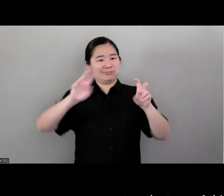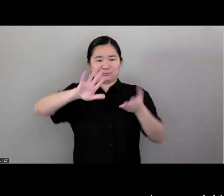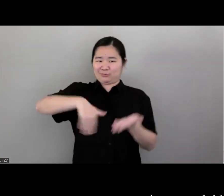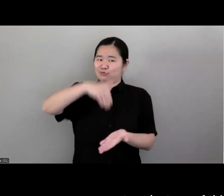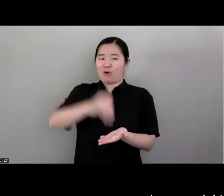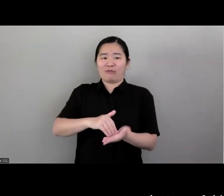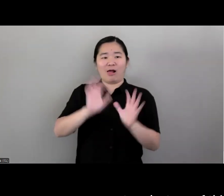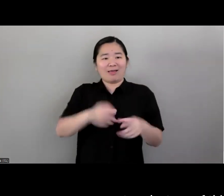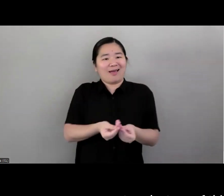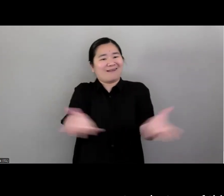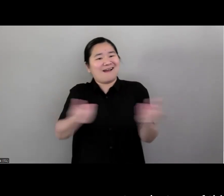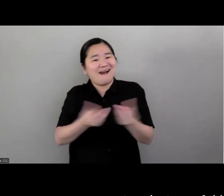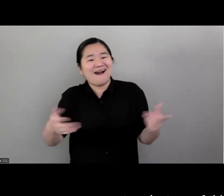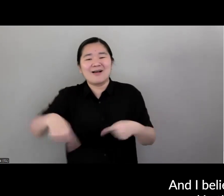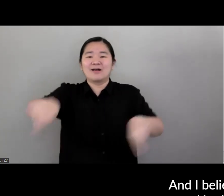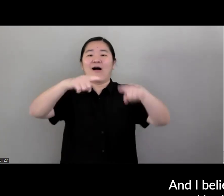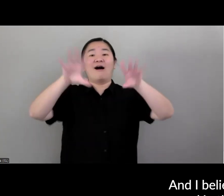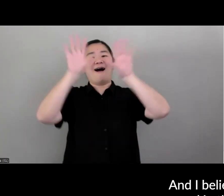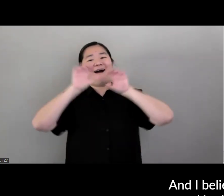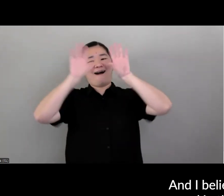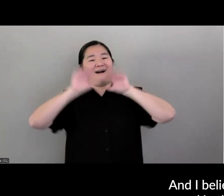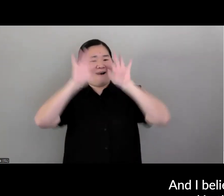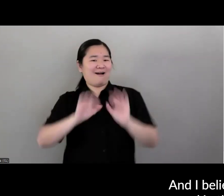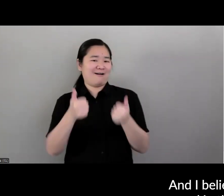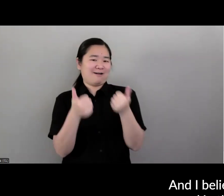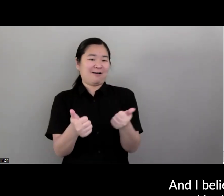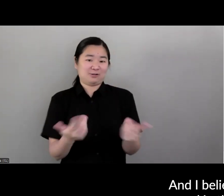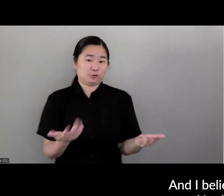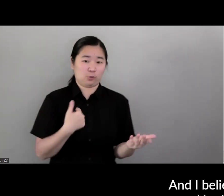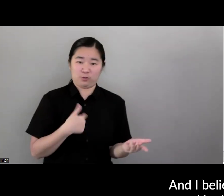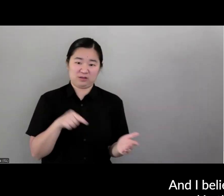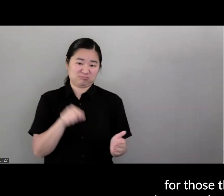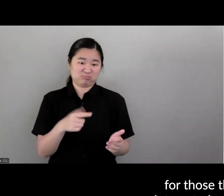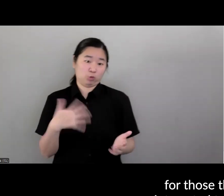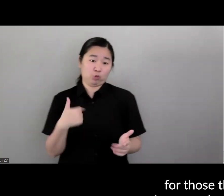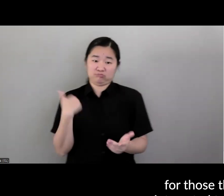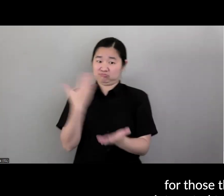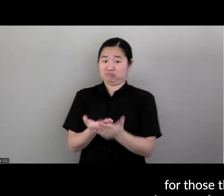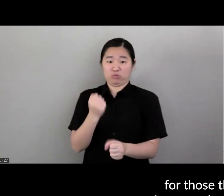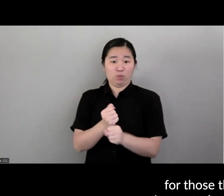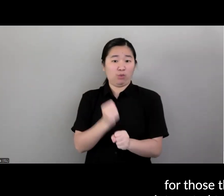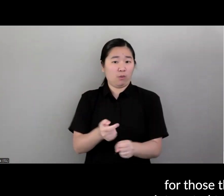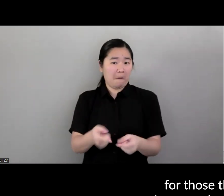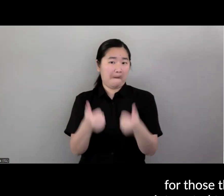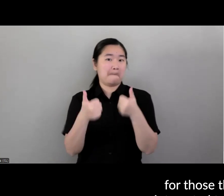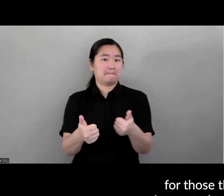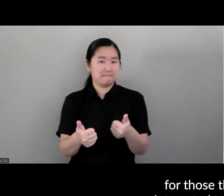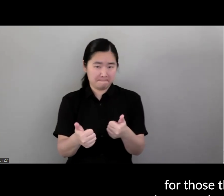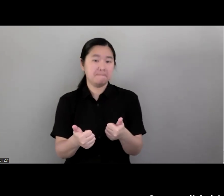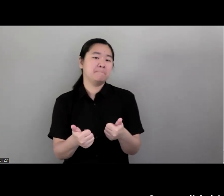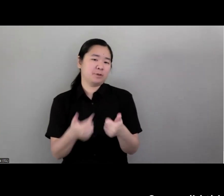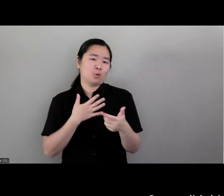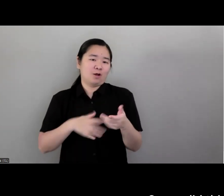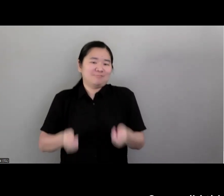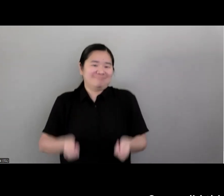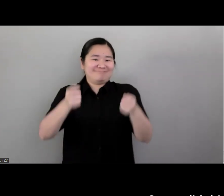at each stage of this program cycle. And I believe it will be popped in the chat now for those that are interested to take a look.